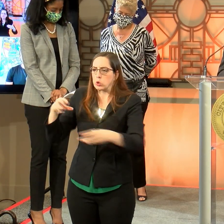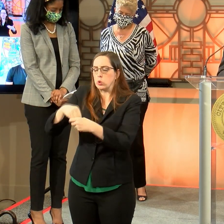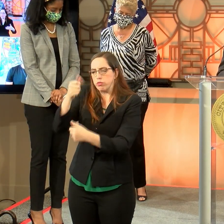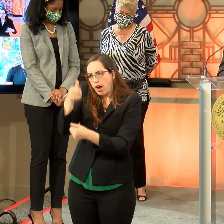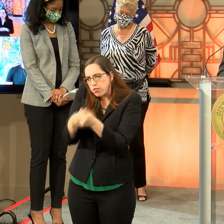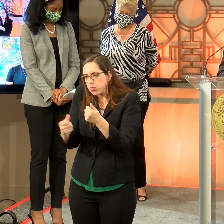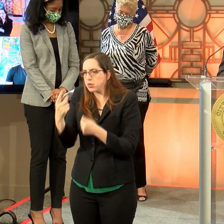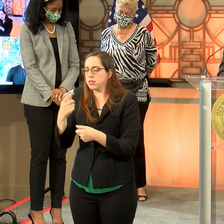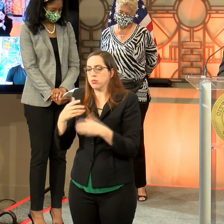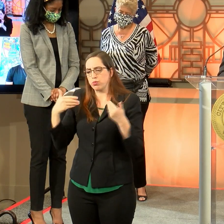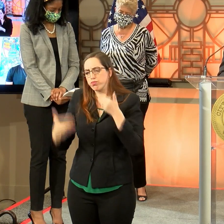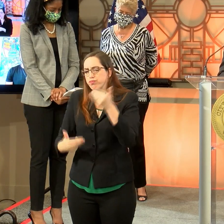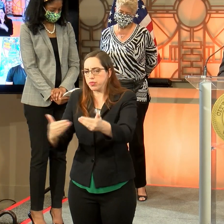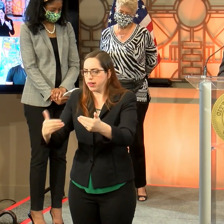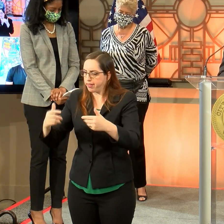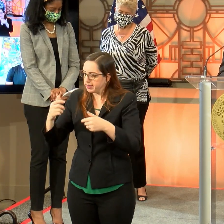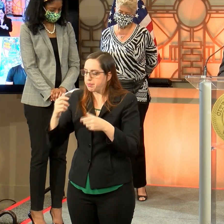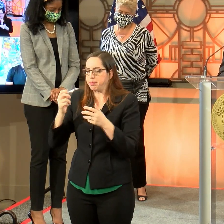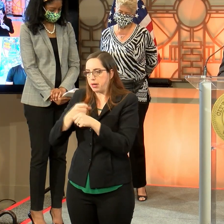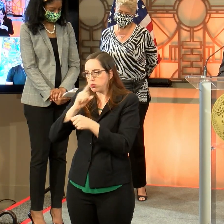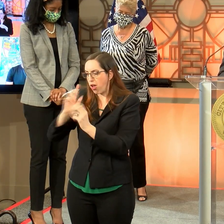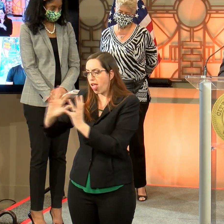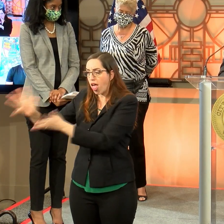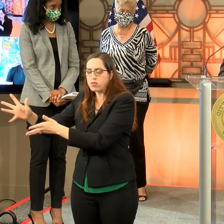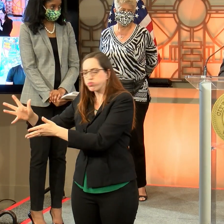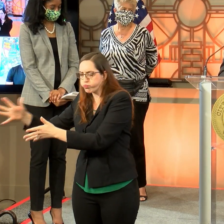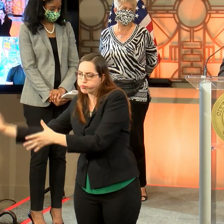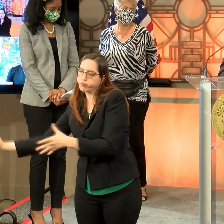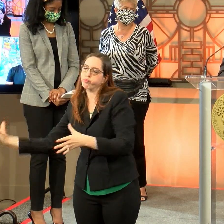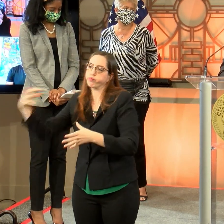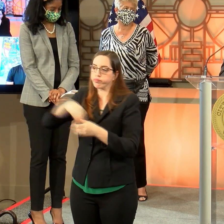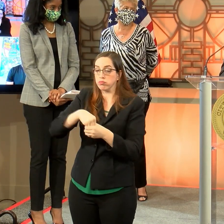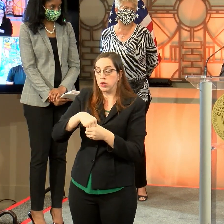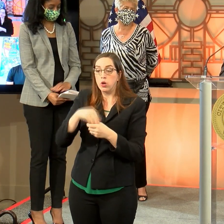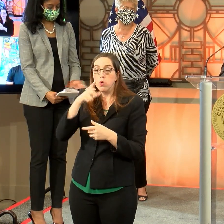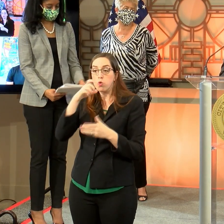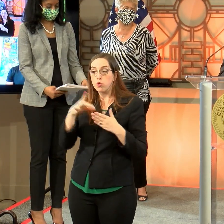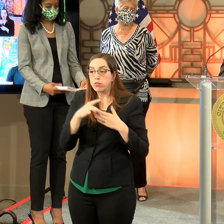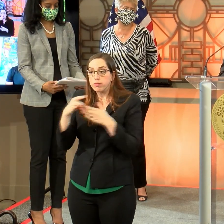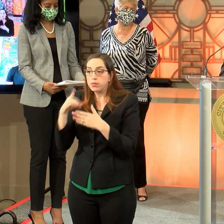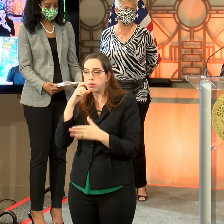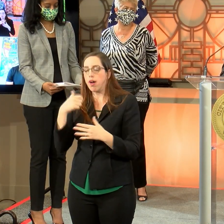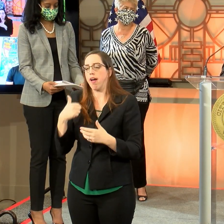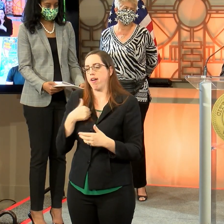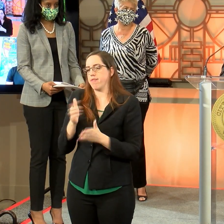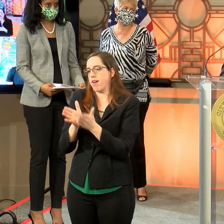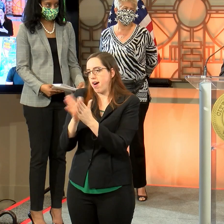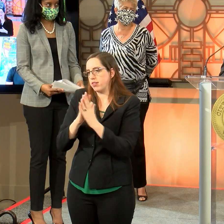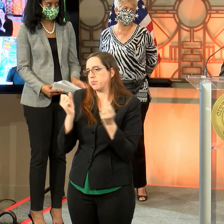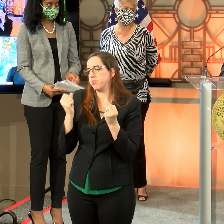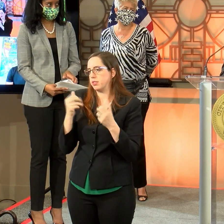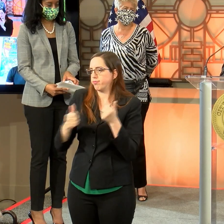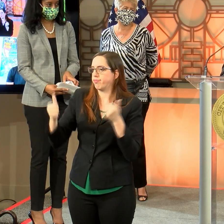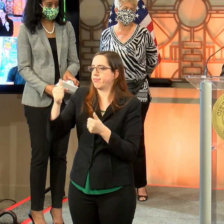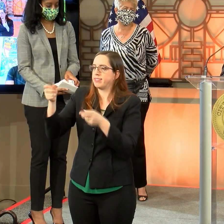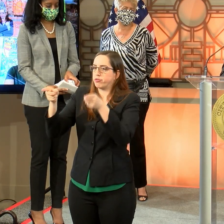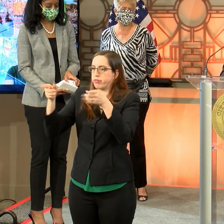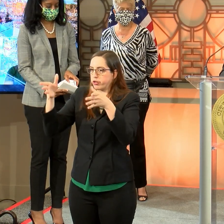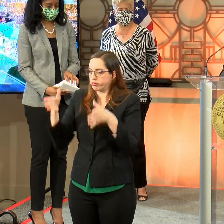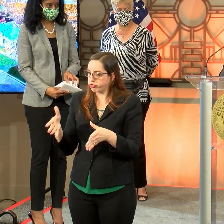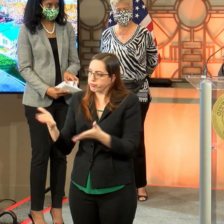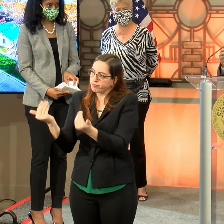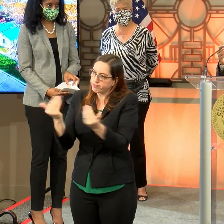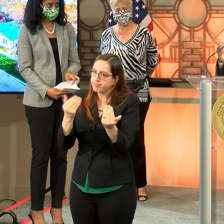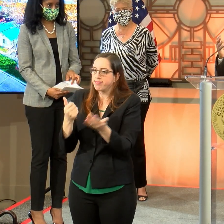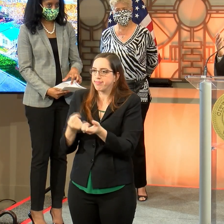forward, that we don't leave any of these individuals behind. And to lead this effort, I've asked several of my directors to assist. They'll